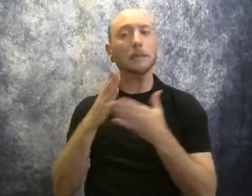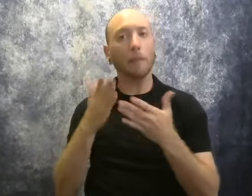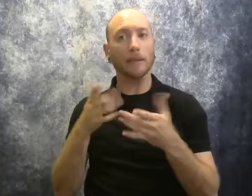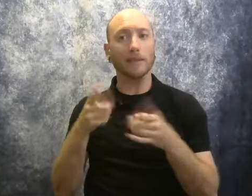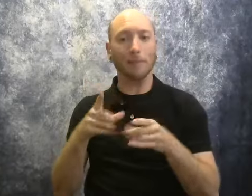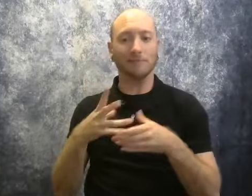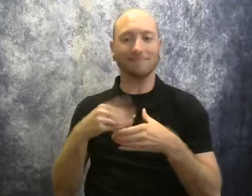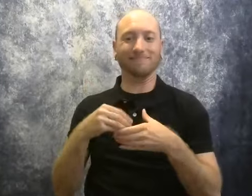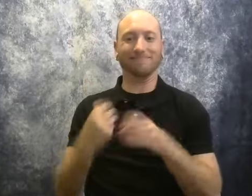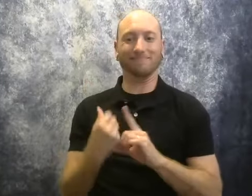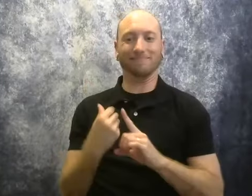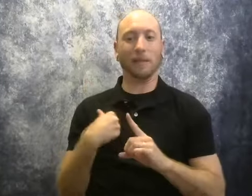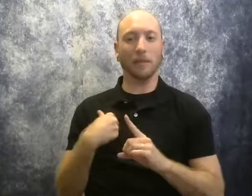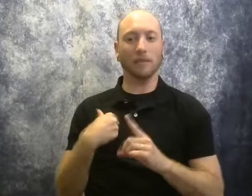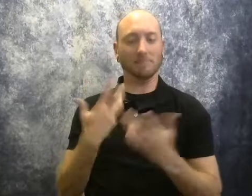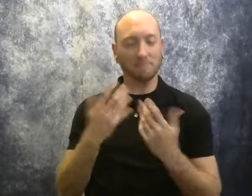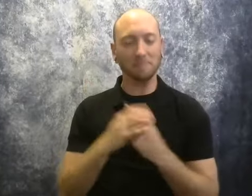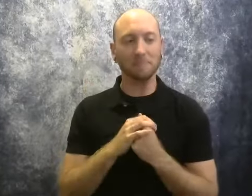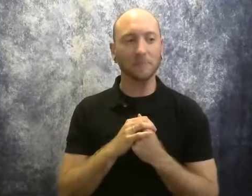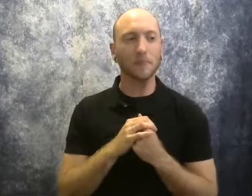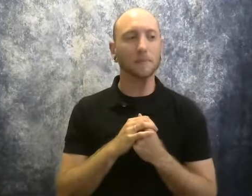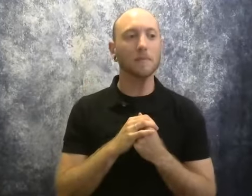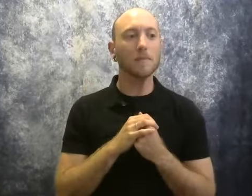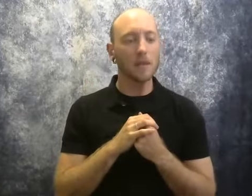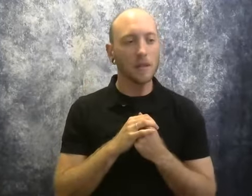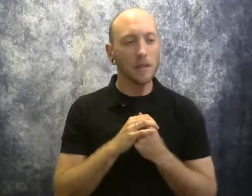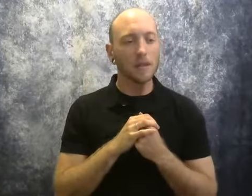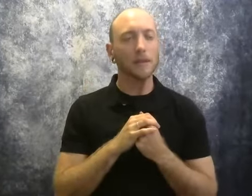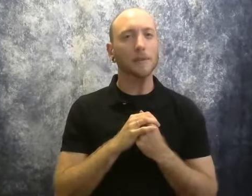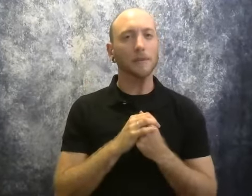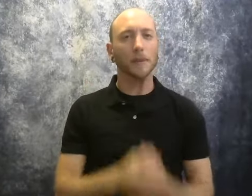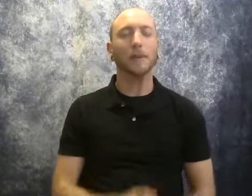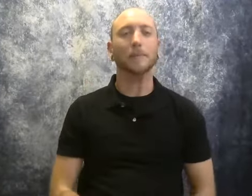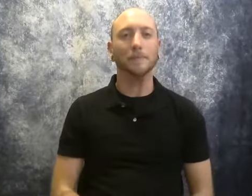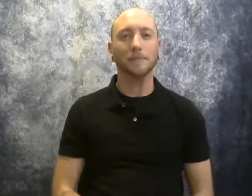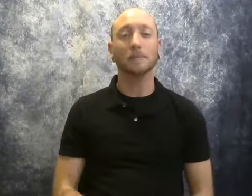didn't know it when it happened, but obviously some things happened internally or otherwise.